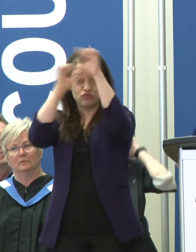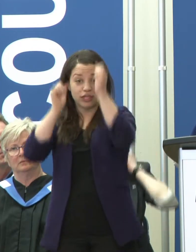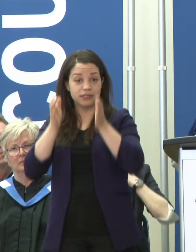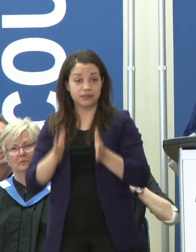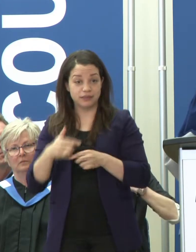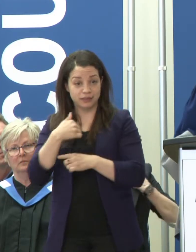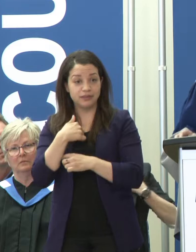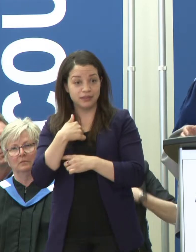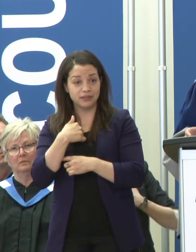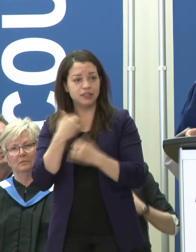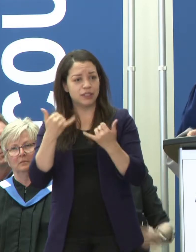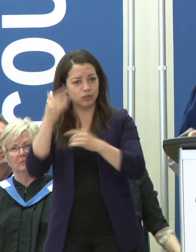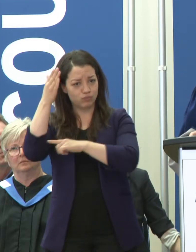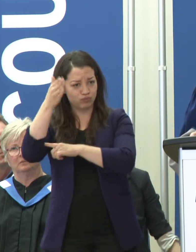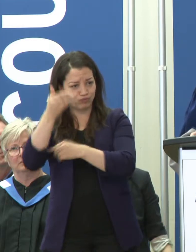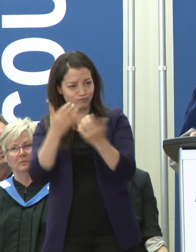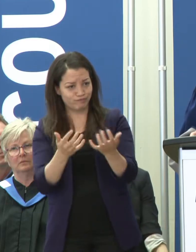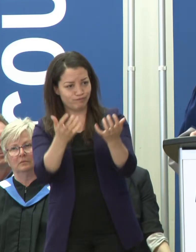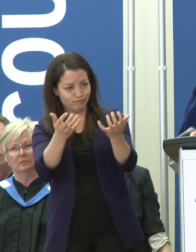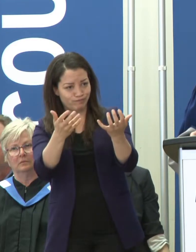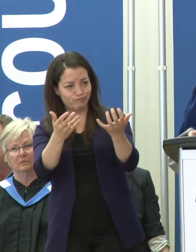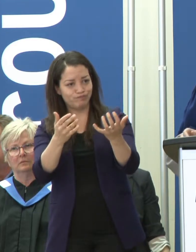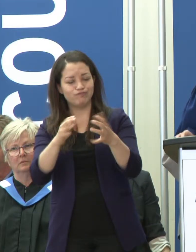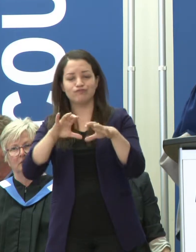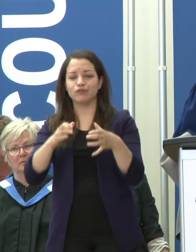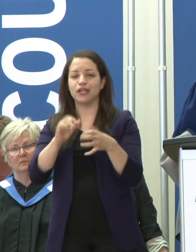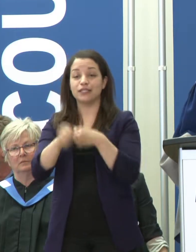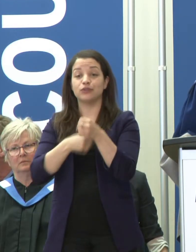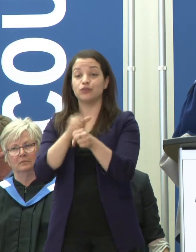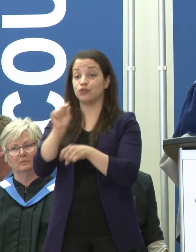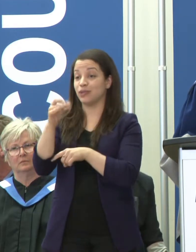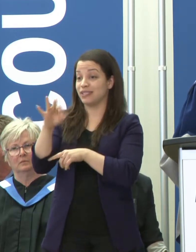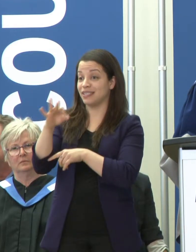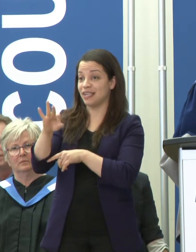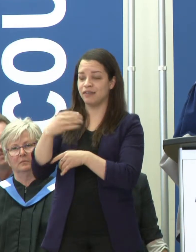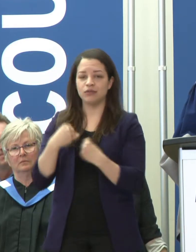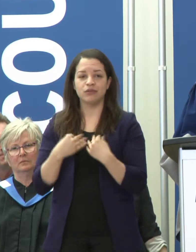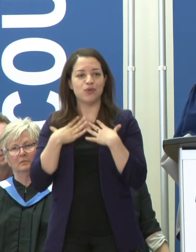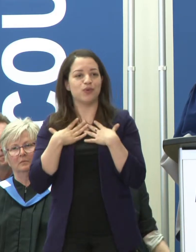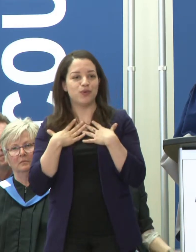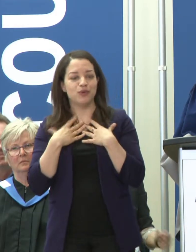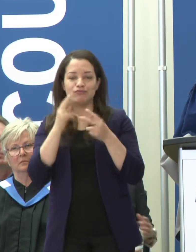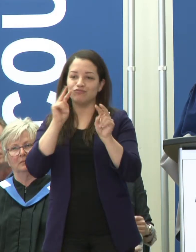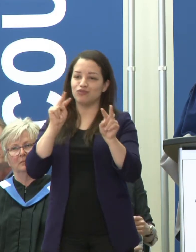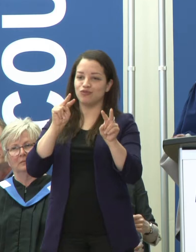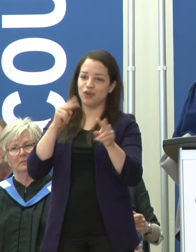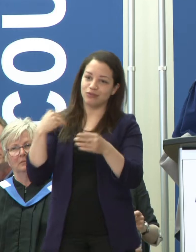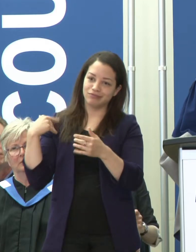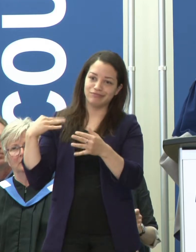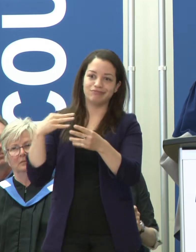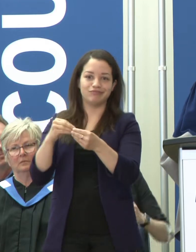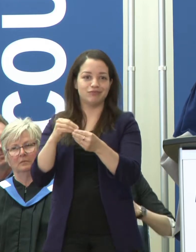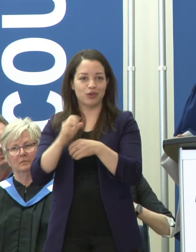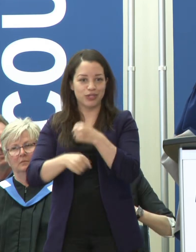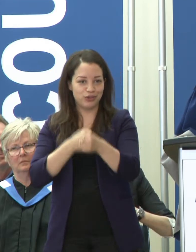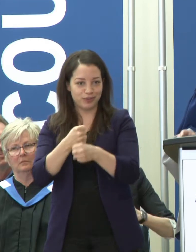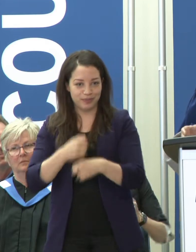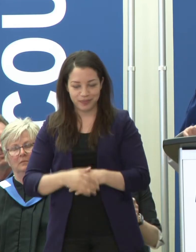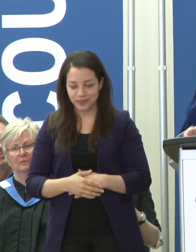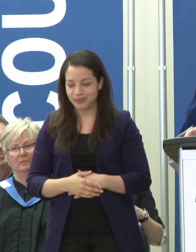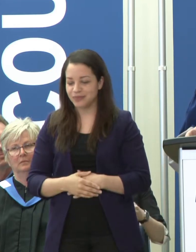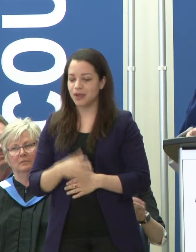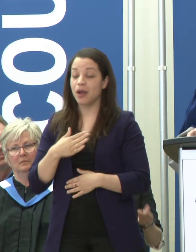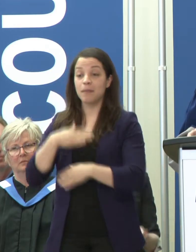addressing you, our graduating class of 2019, it is truly the highlight of my year. As I was preparing